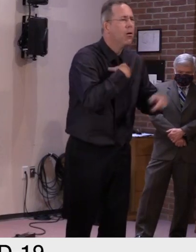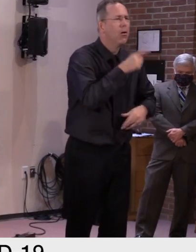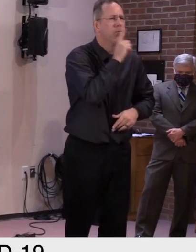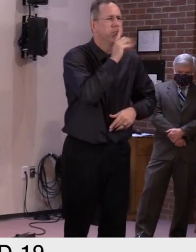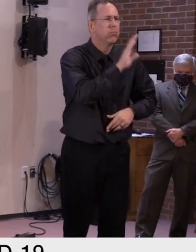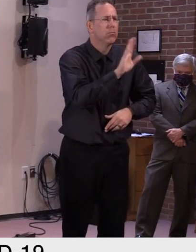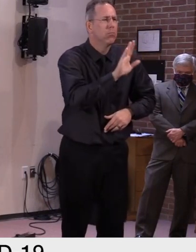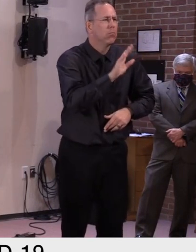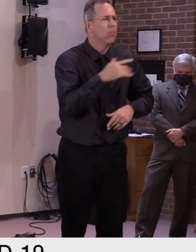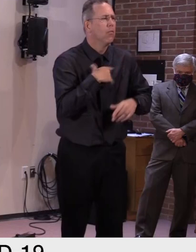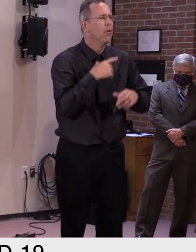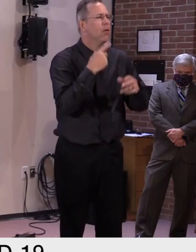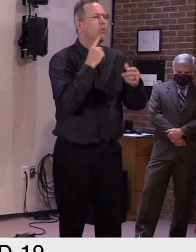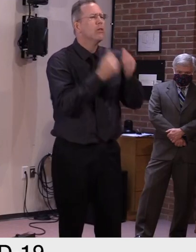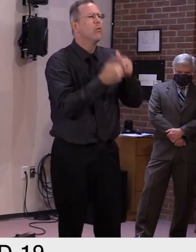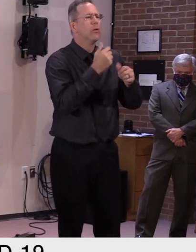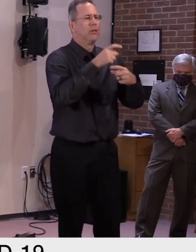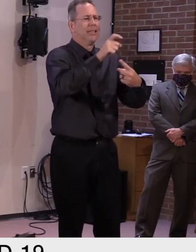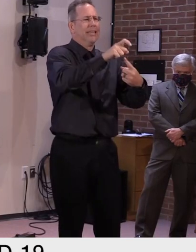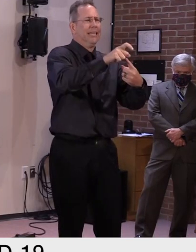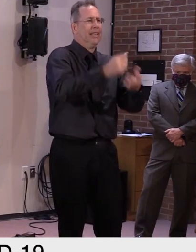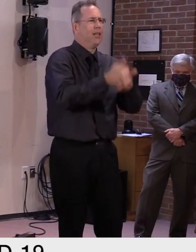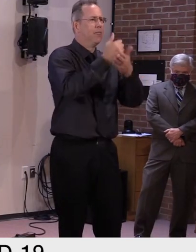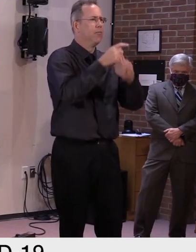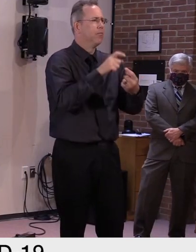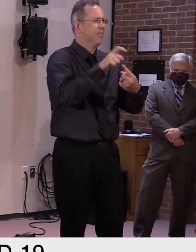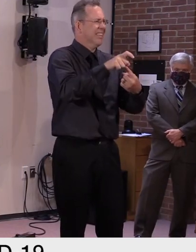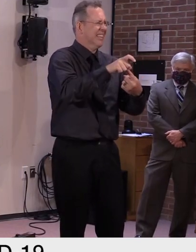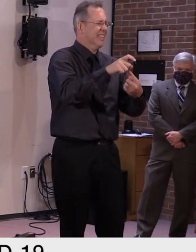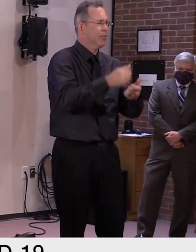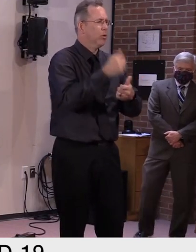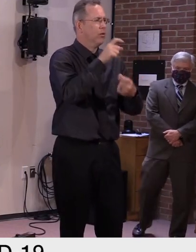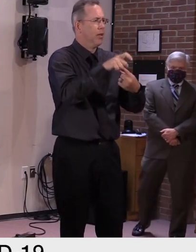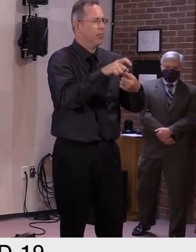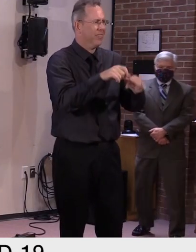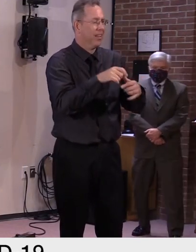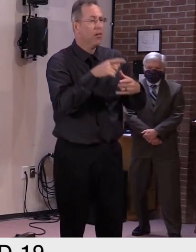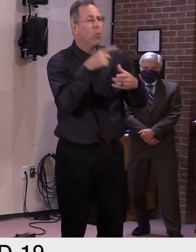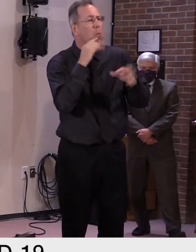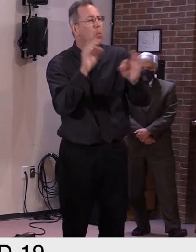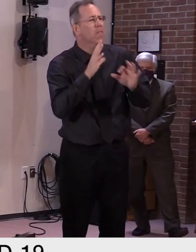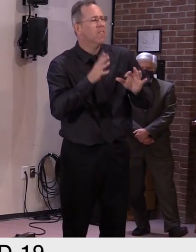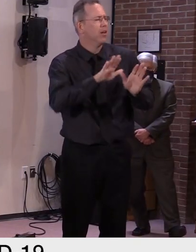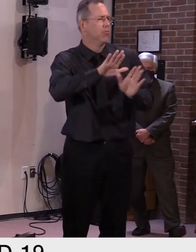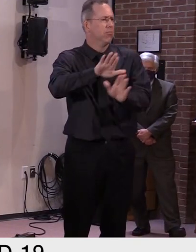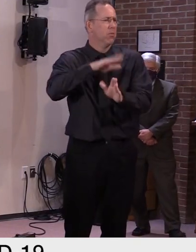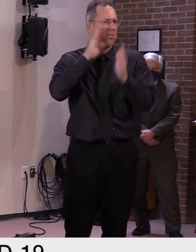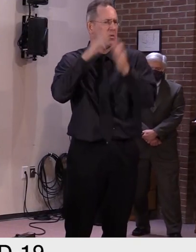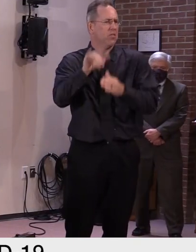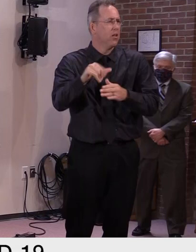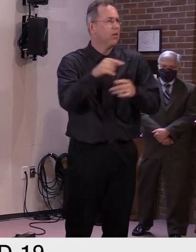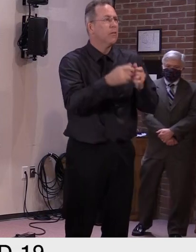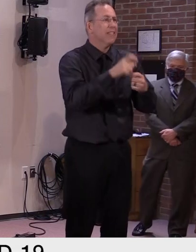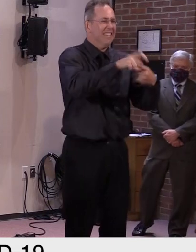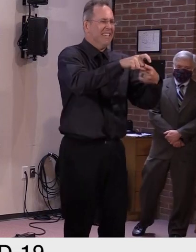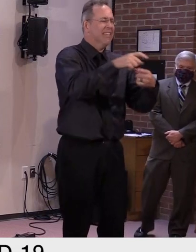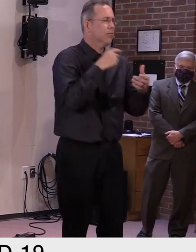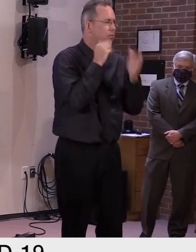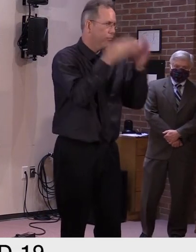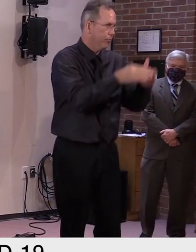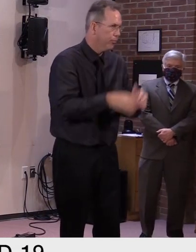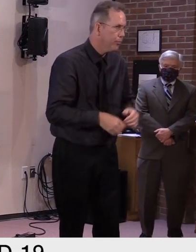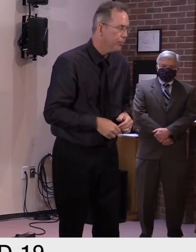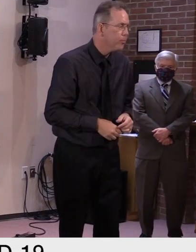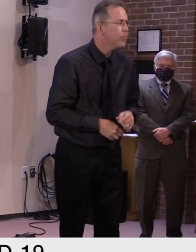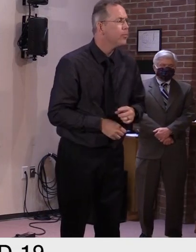Is it within the sector, have you seen which element has been hit the hardest? Have you been able to narrow it